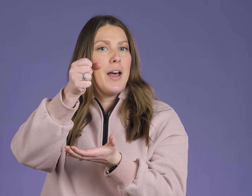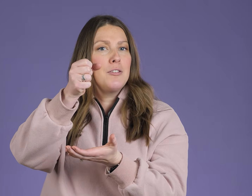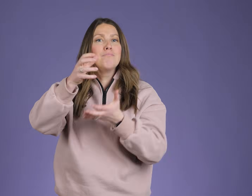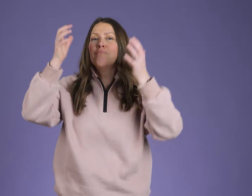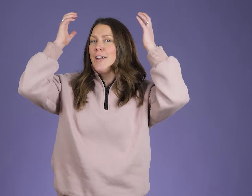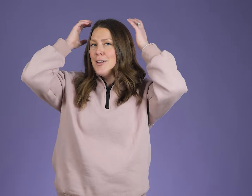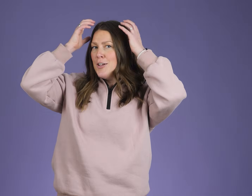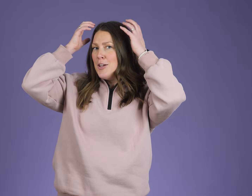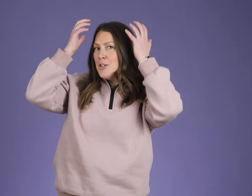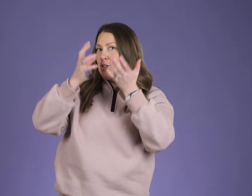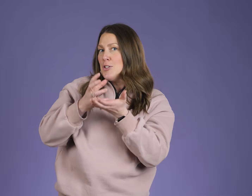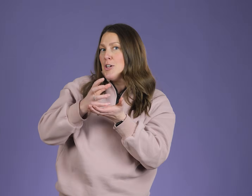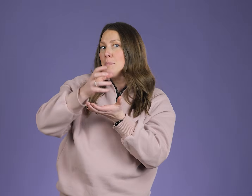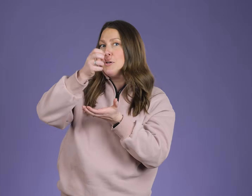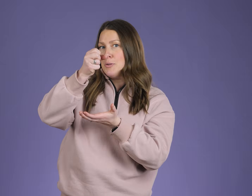well. Shampoo.